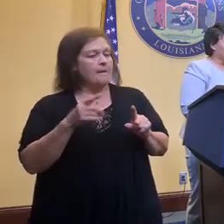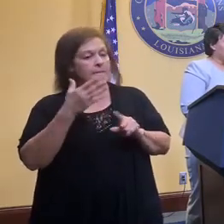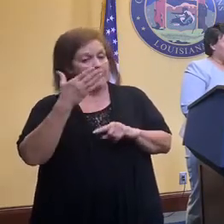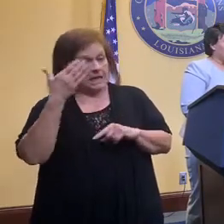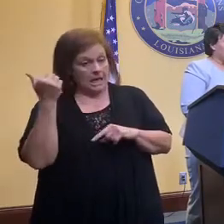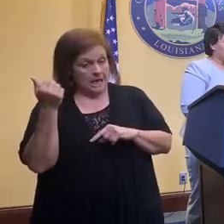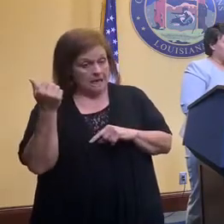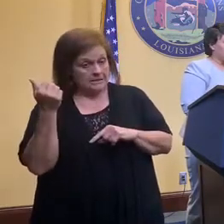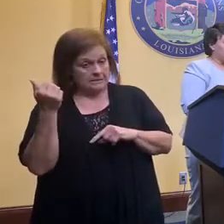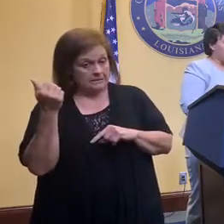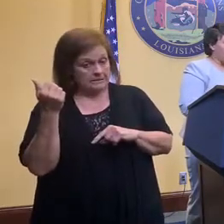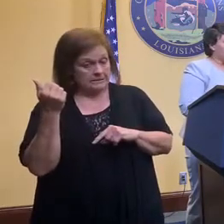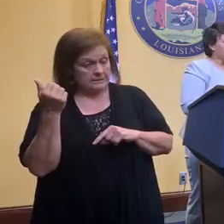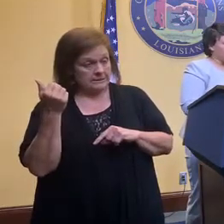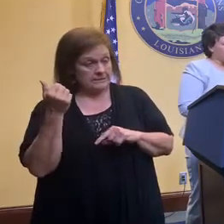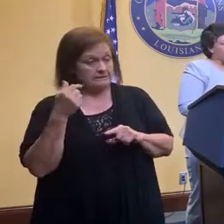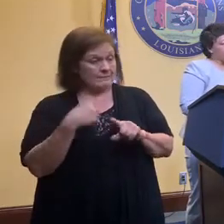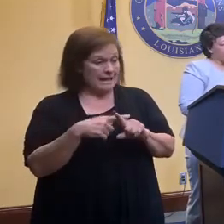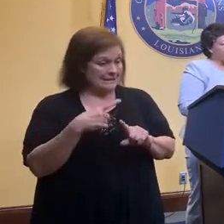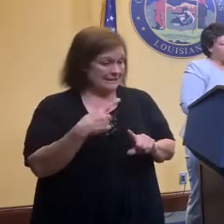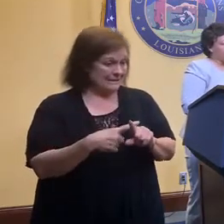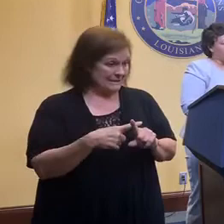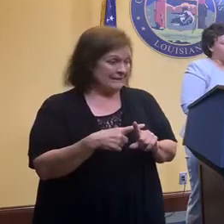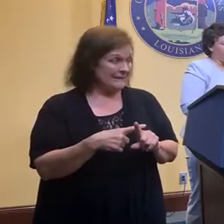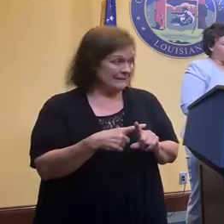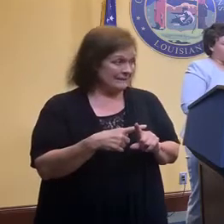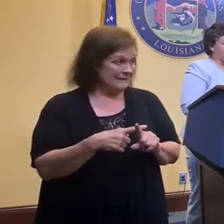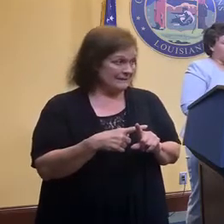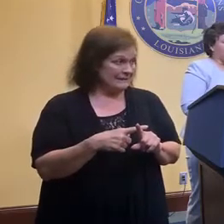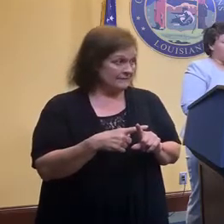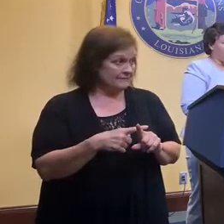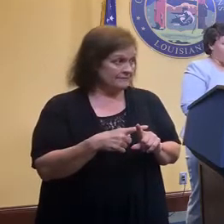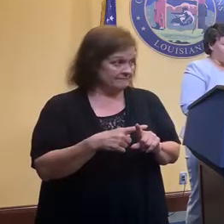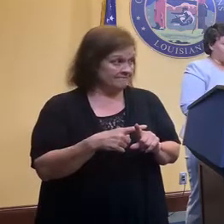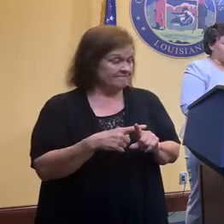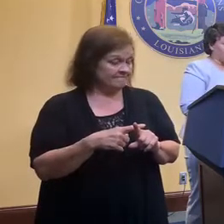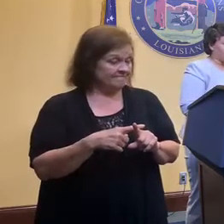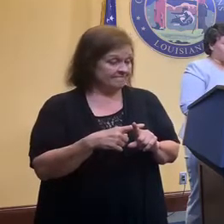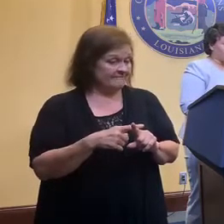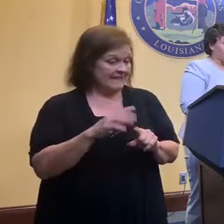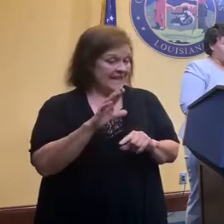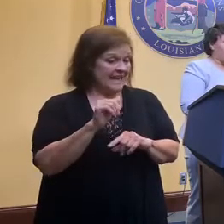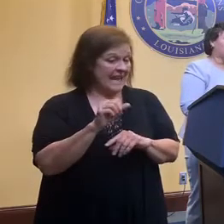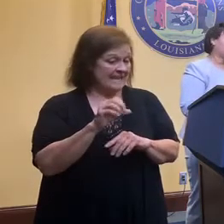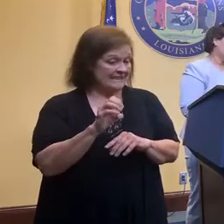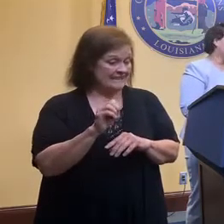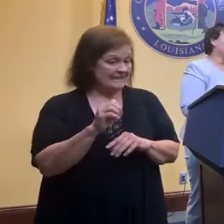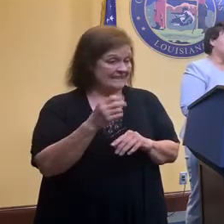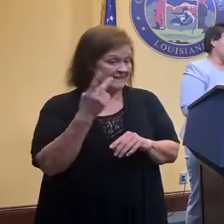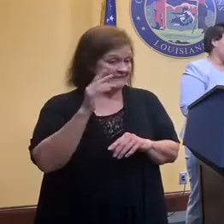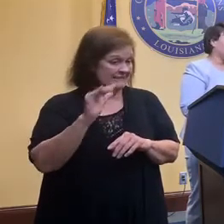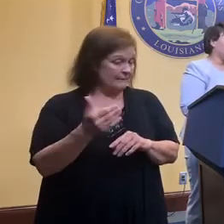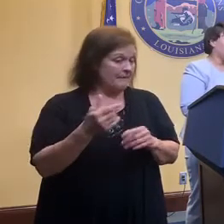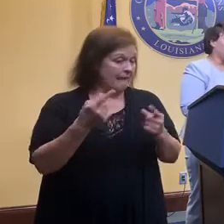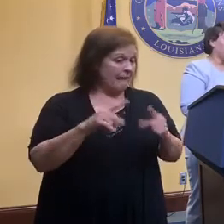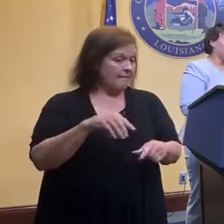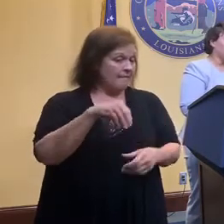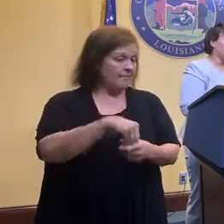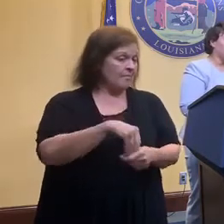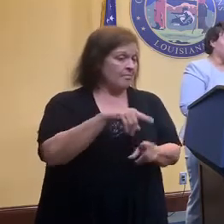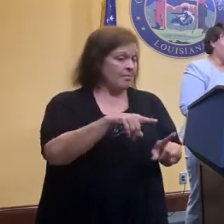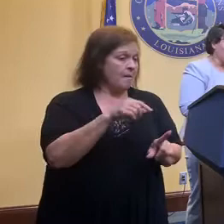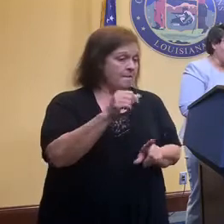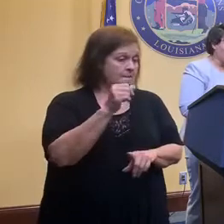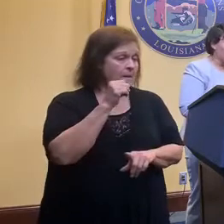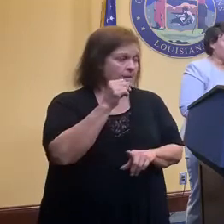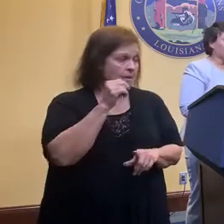because positive cases have been traced back to bars, this is necessary. And